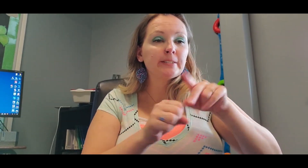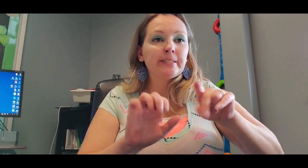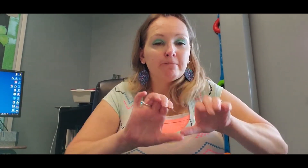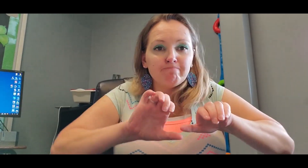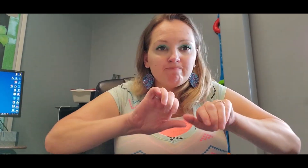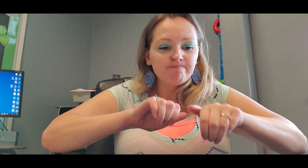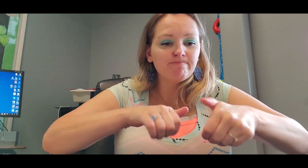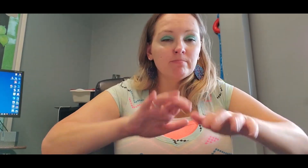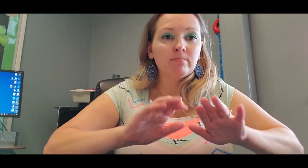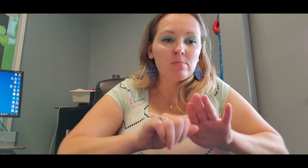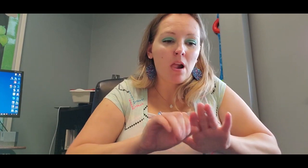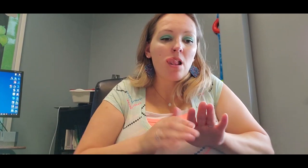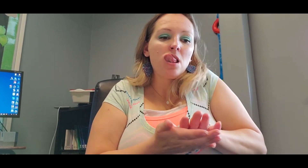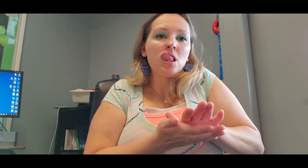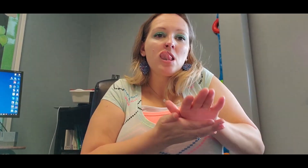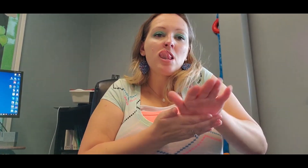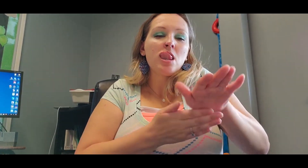He's going to make sushi rolls.